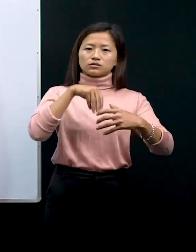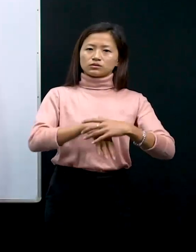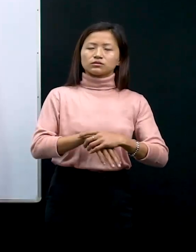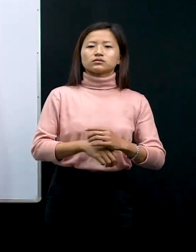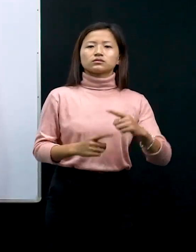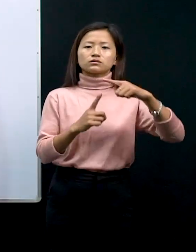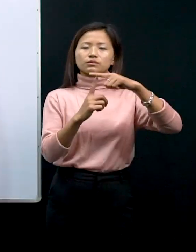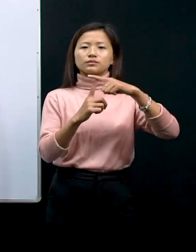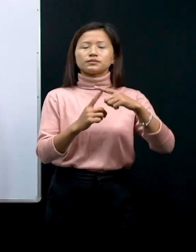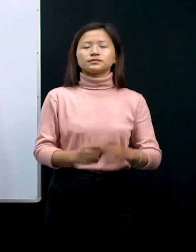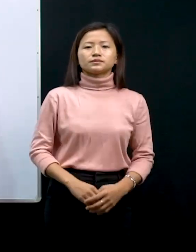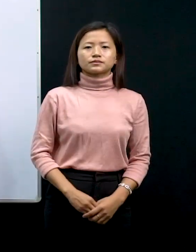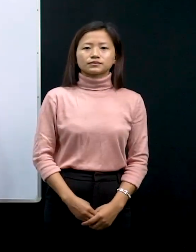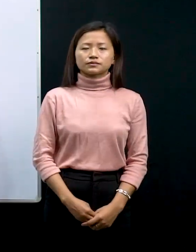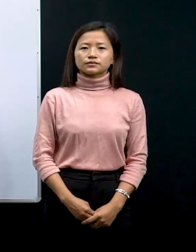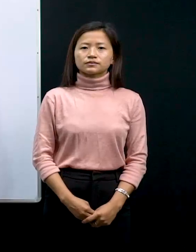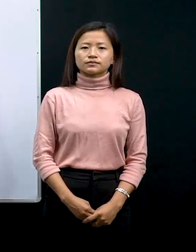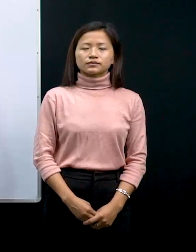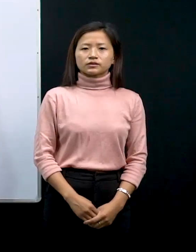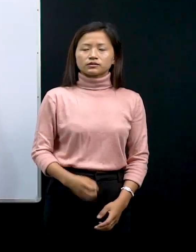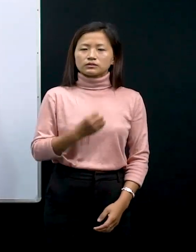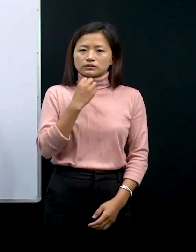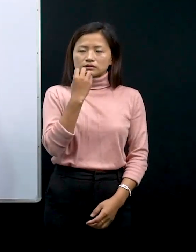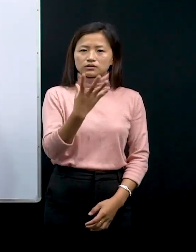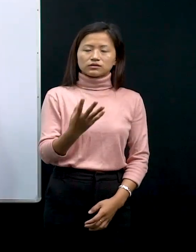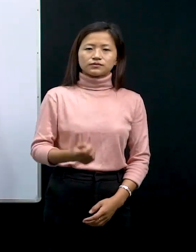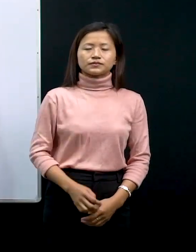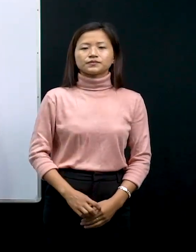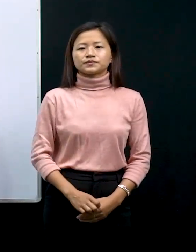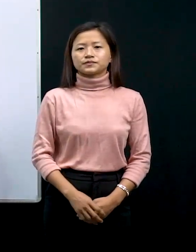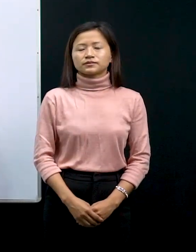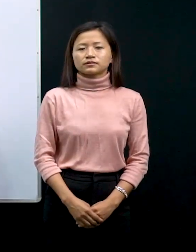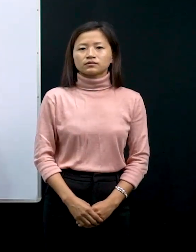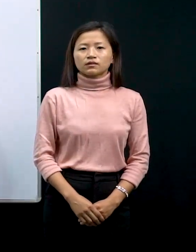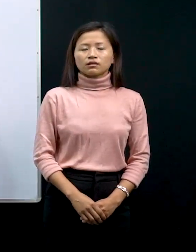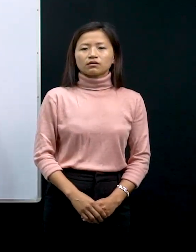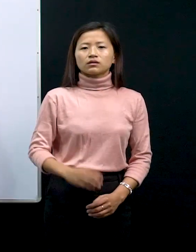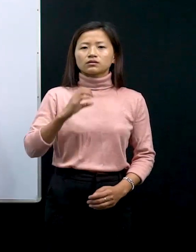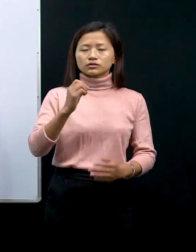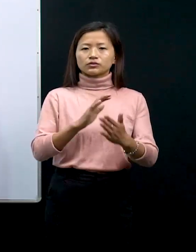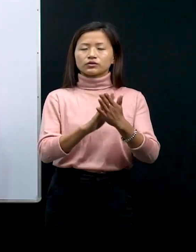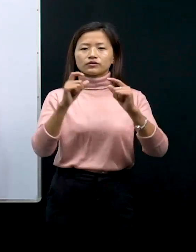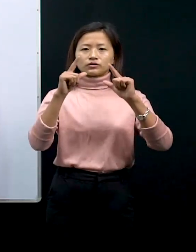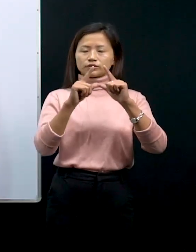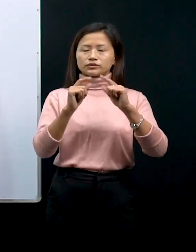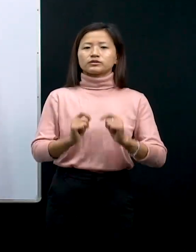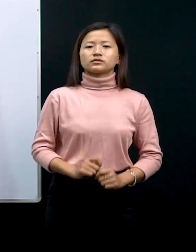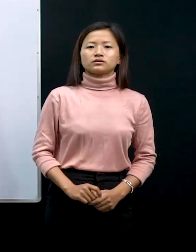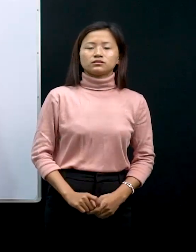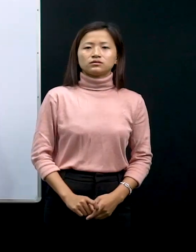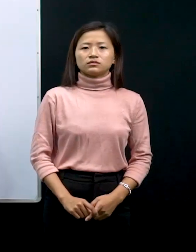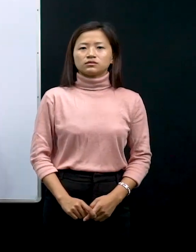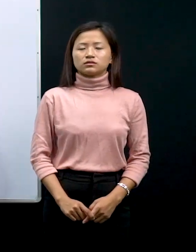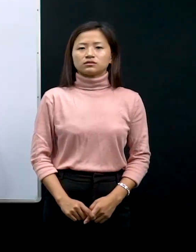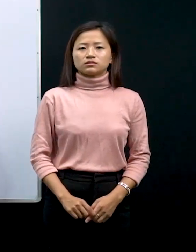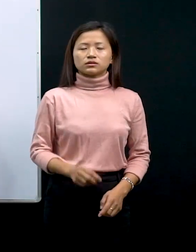basic foundations, so that it will be easy for you. Corresponding part of concurrent triangle. These two